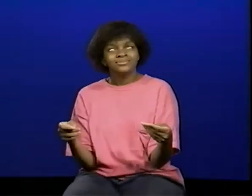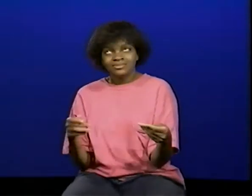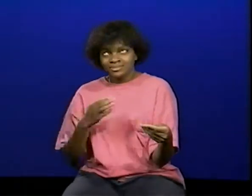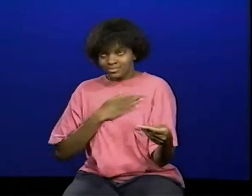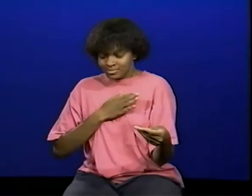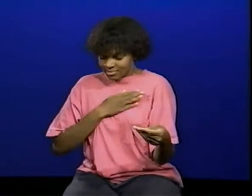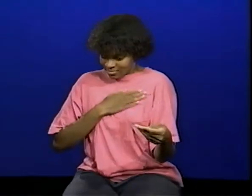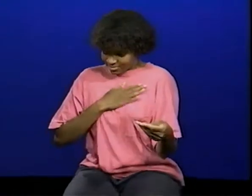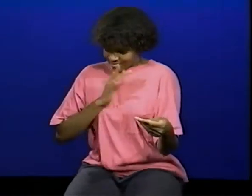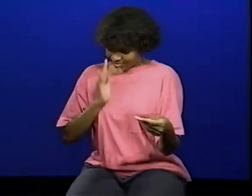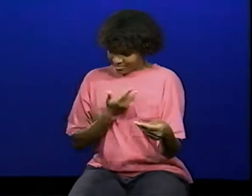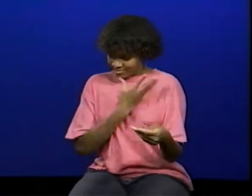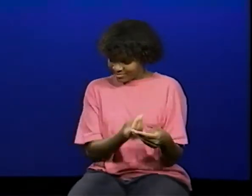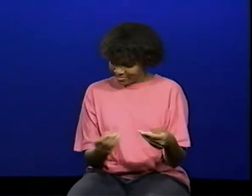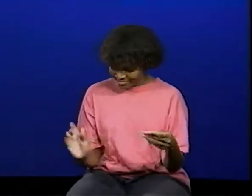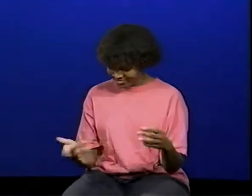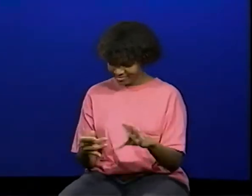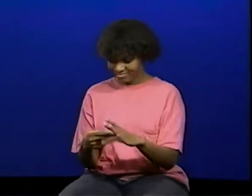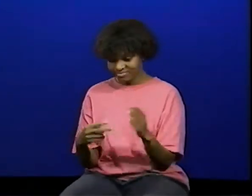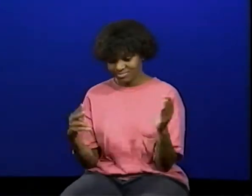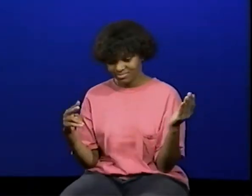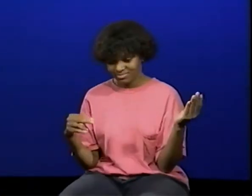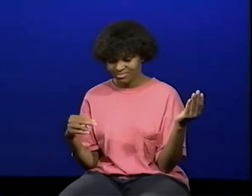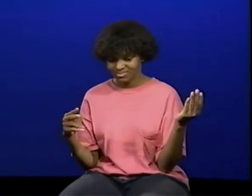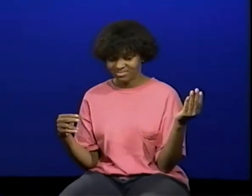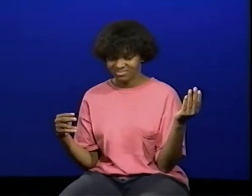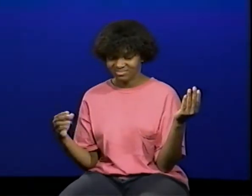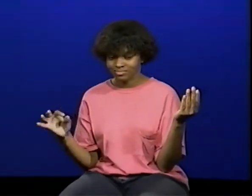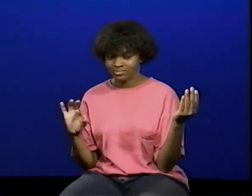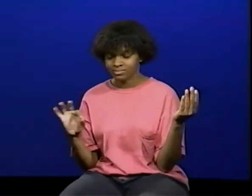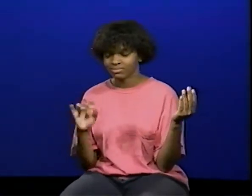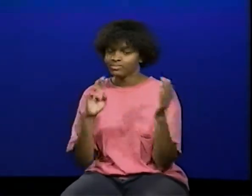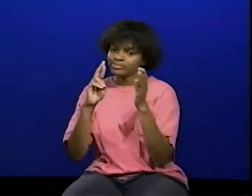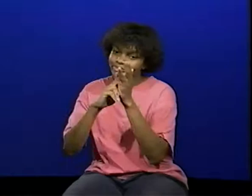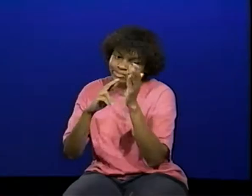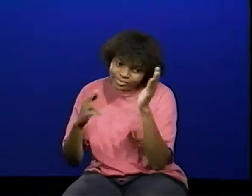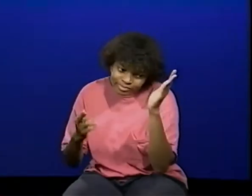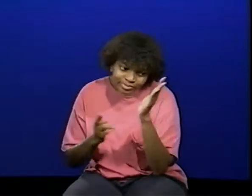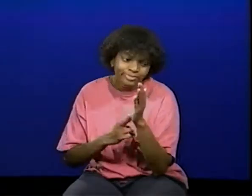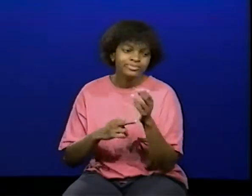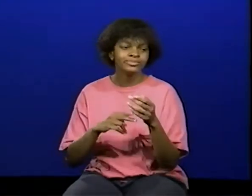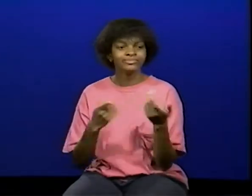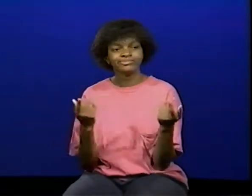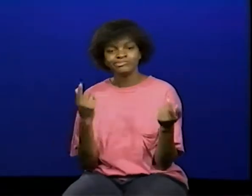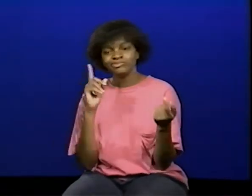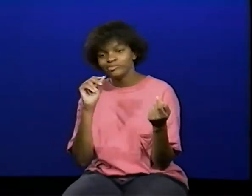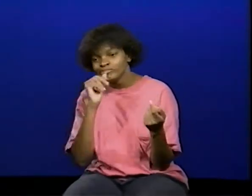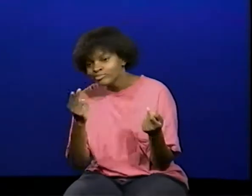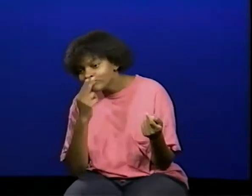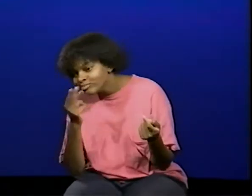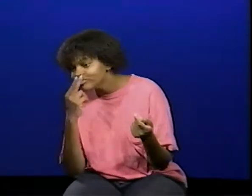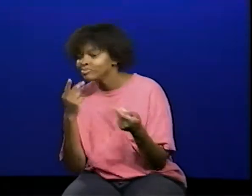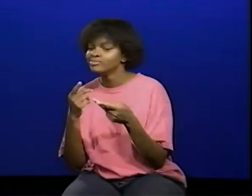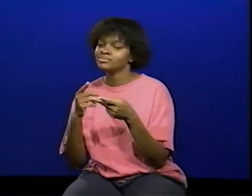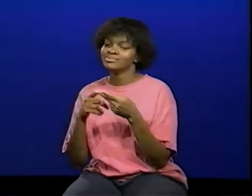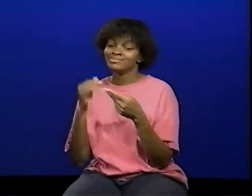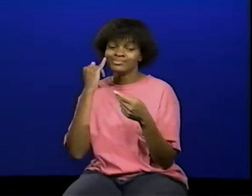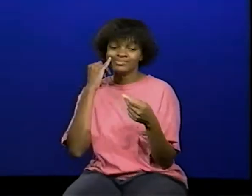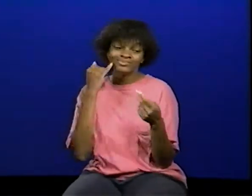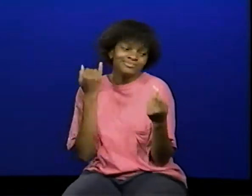anyway. She gave me this piece of paper to read, and it was rules about the office. That I wasn't